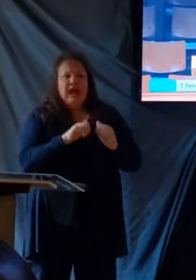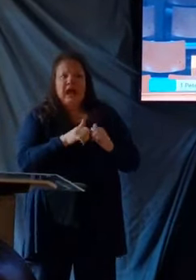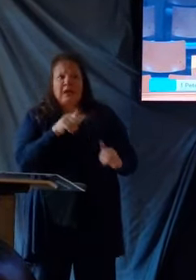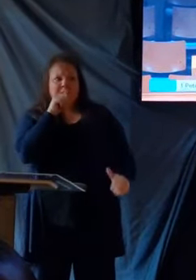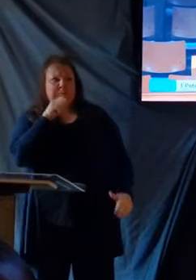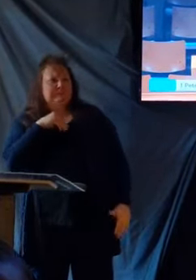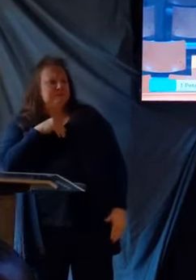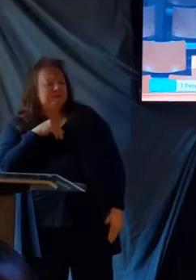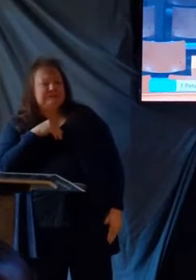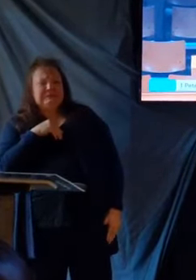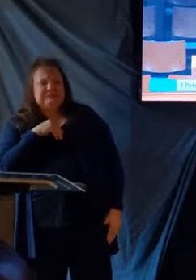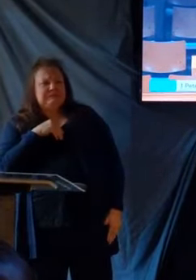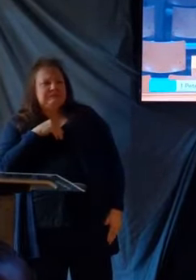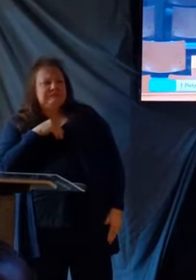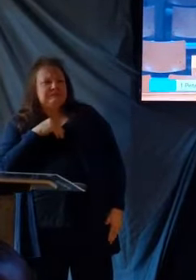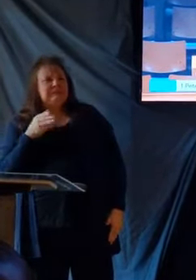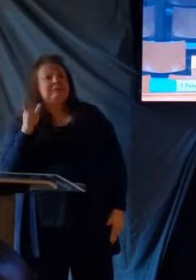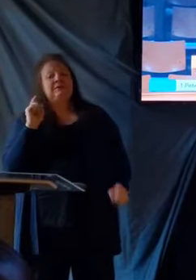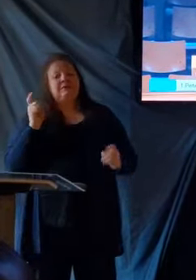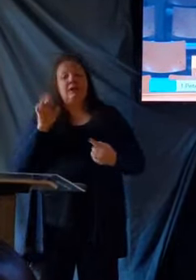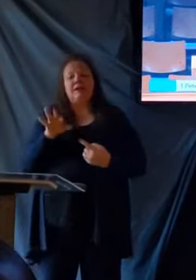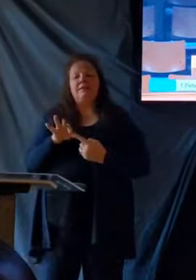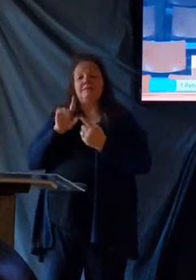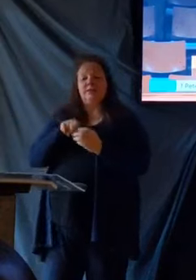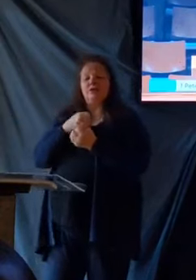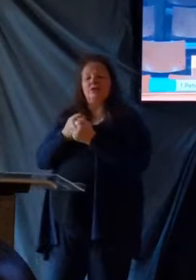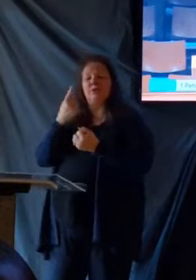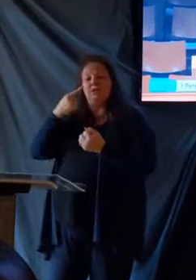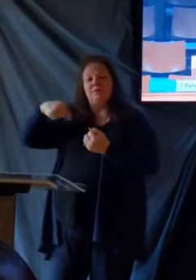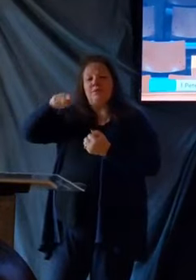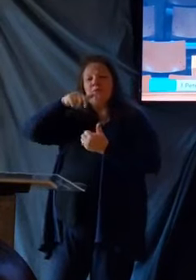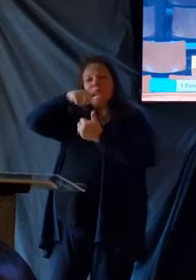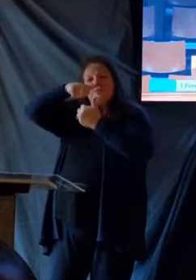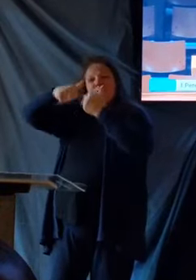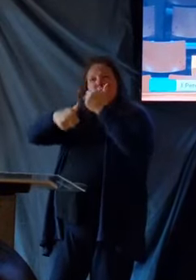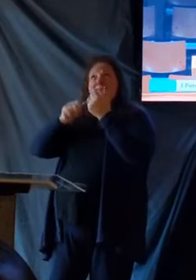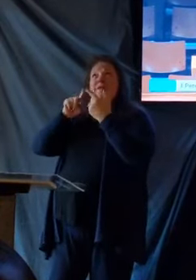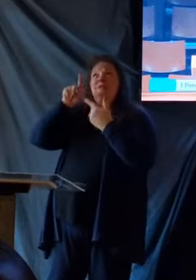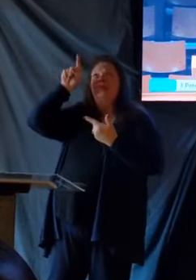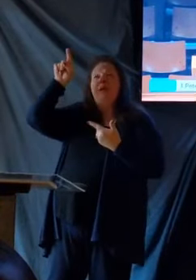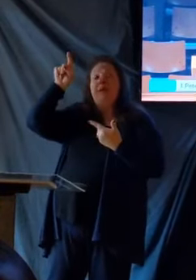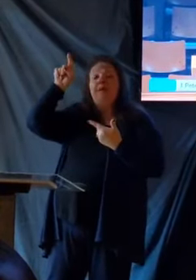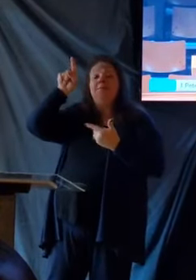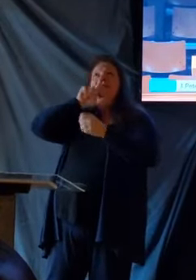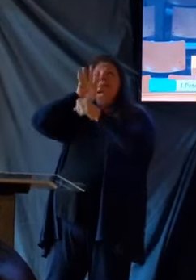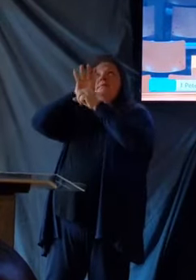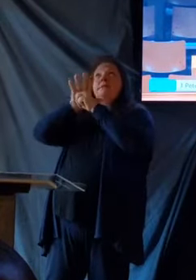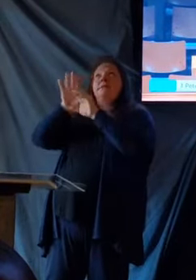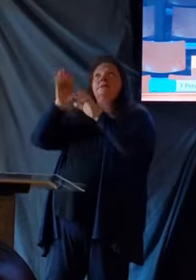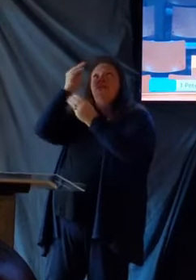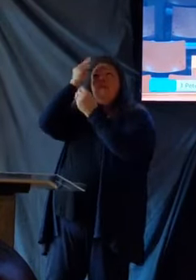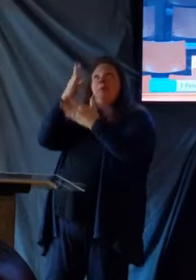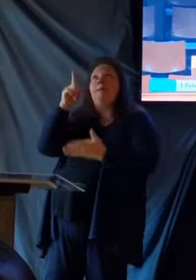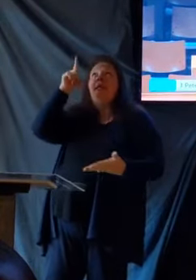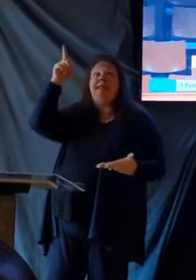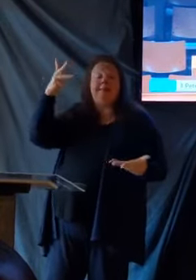put up with that. Because God gives special grace to those who submit to him and commit to doing his